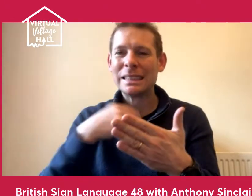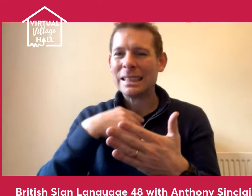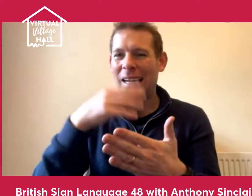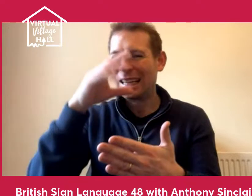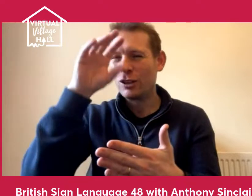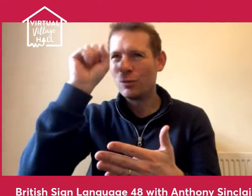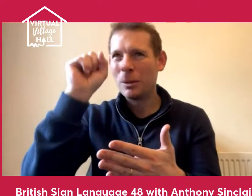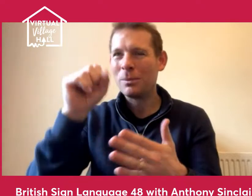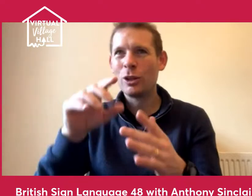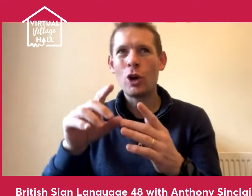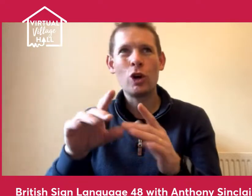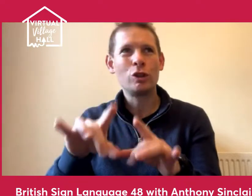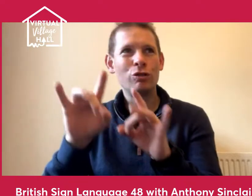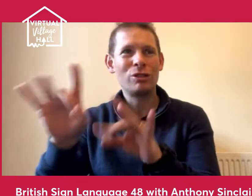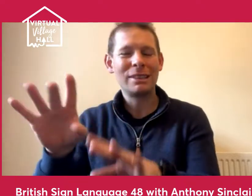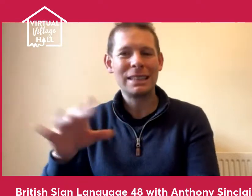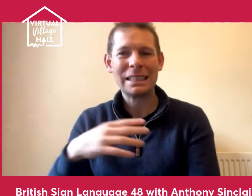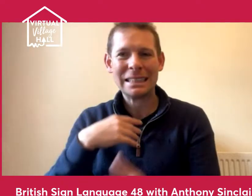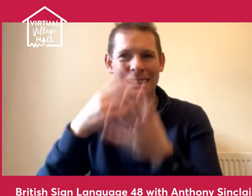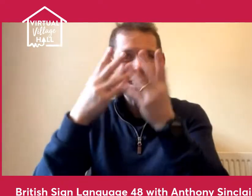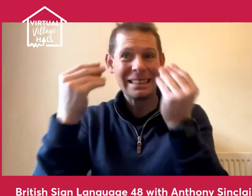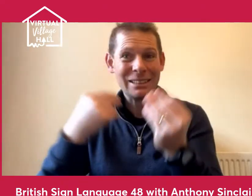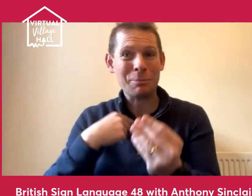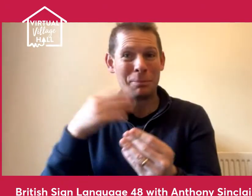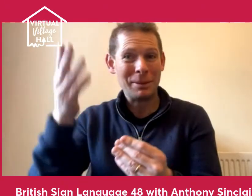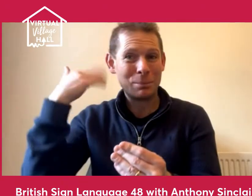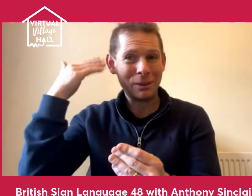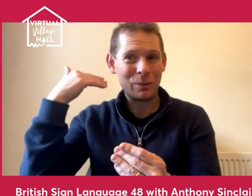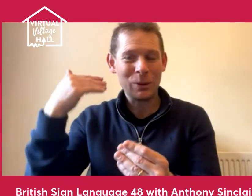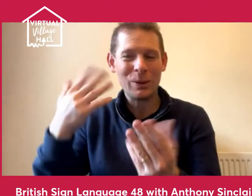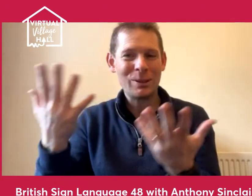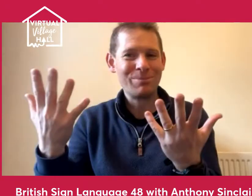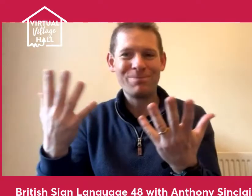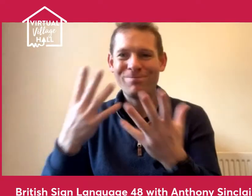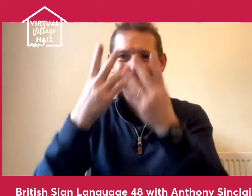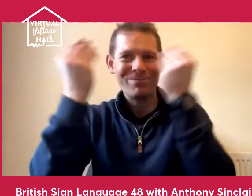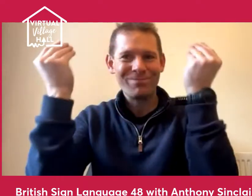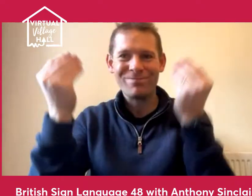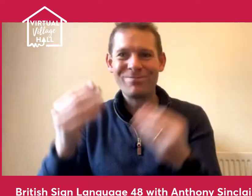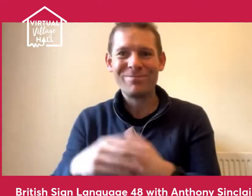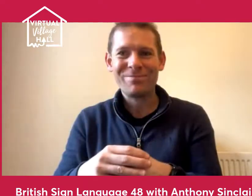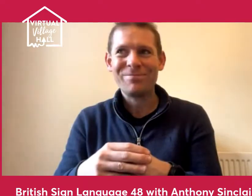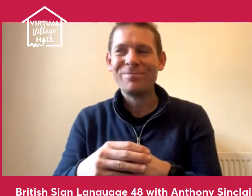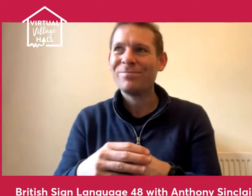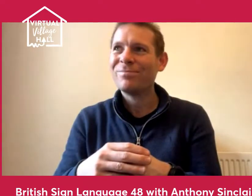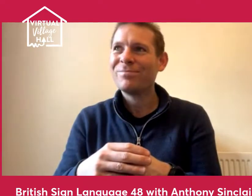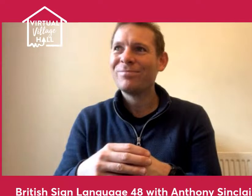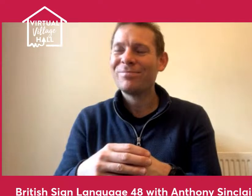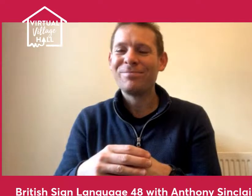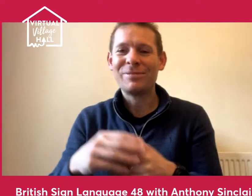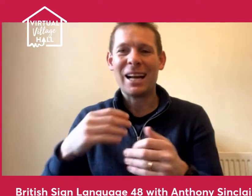American dollar. Can't actually remember how you sign the Australian dollar. I know I've been there before, but I've forgotten how to sign their